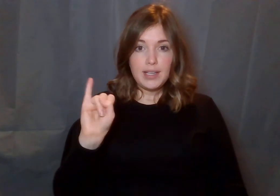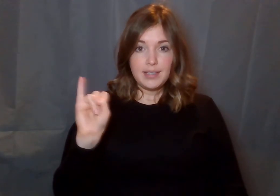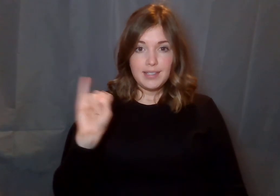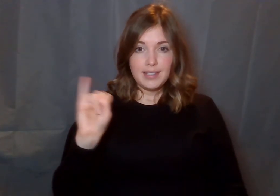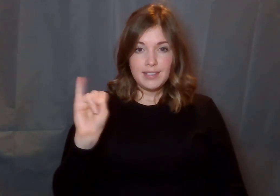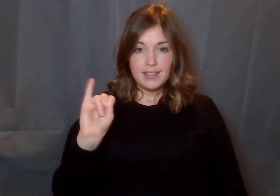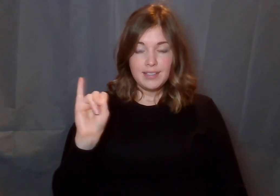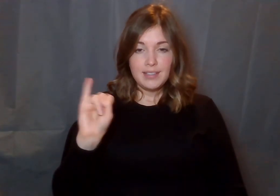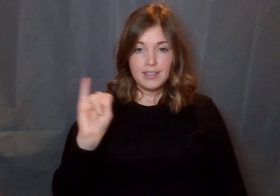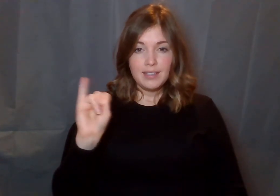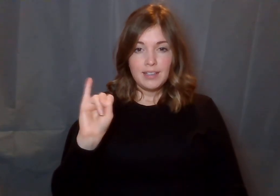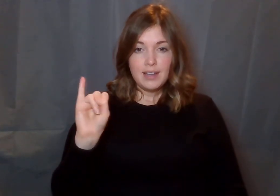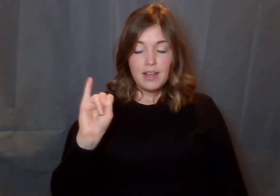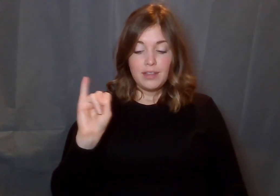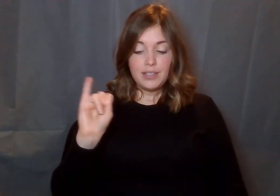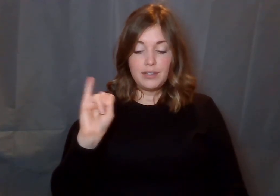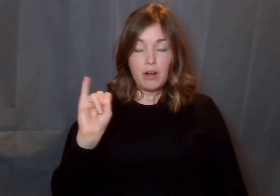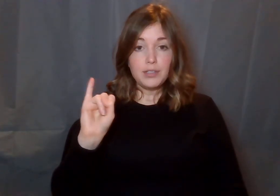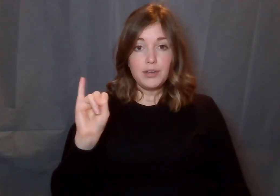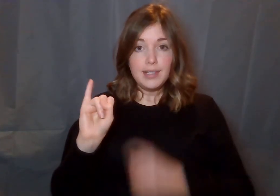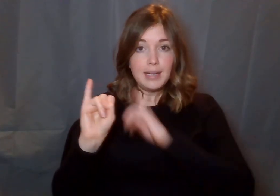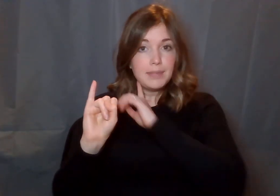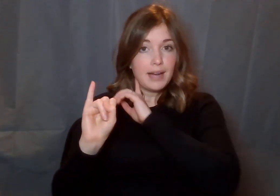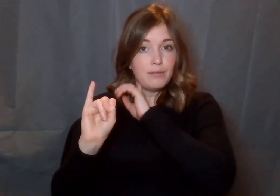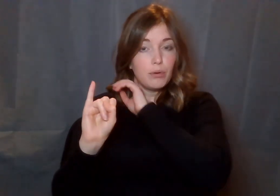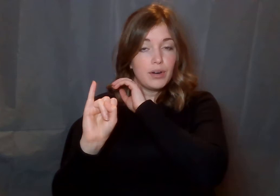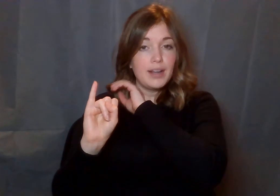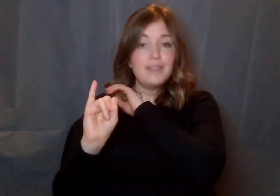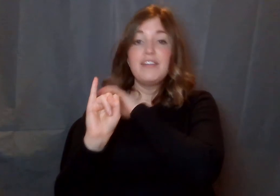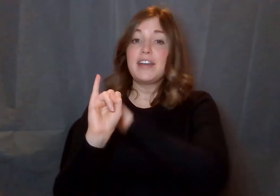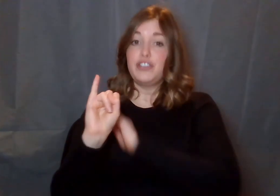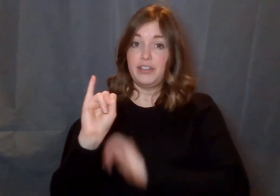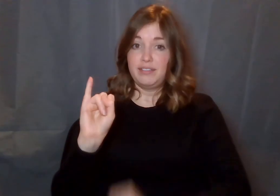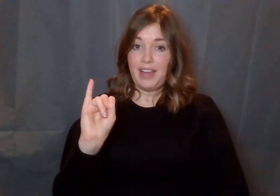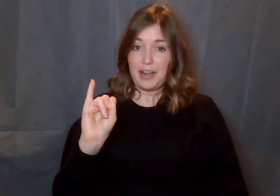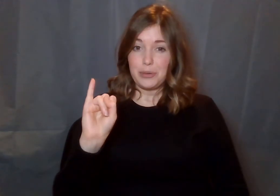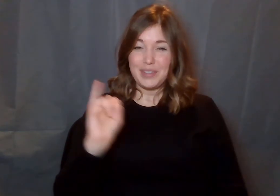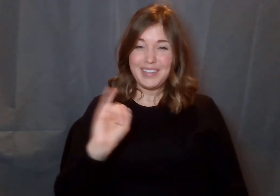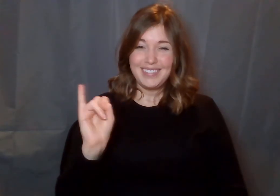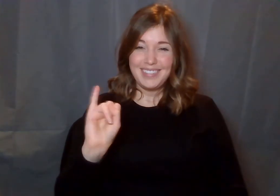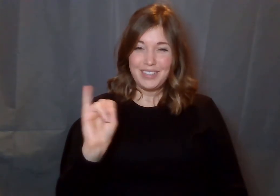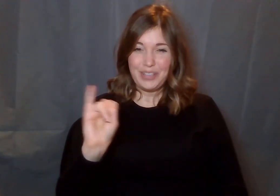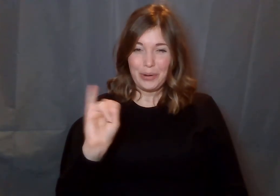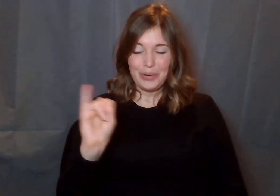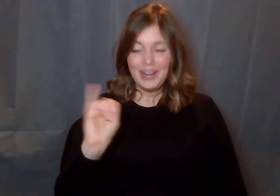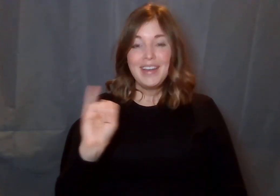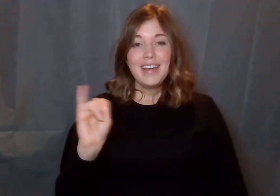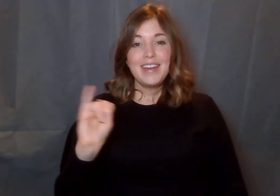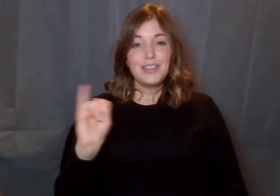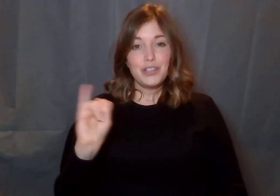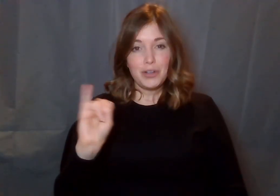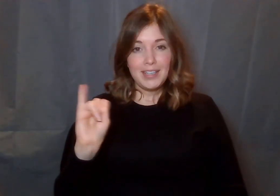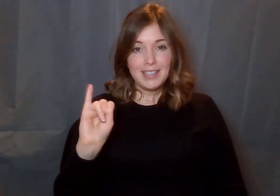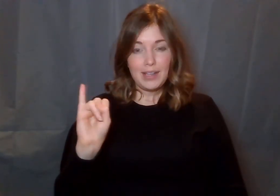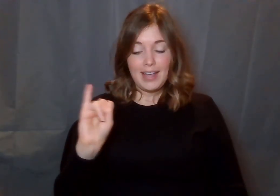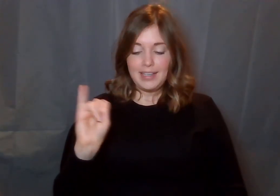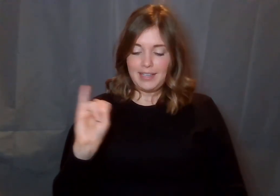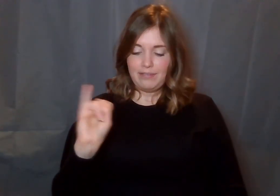Insurance. This is also the same sign for infection, actually. So, insurance and